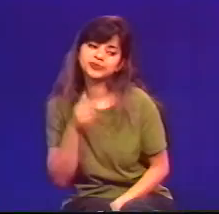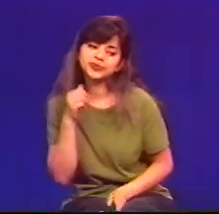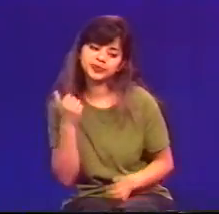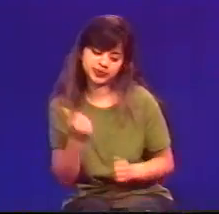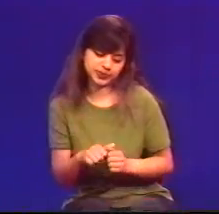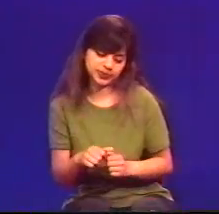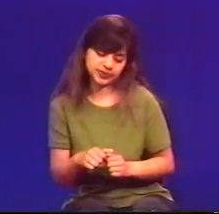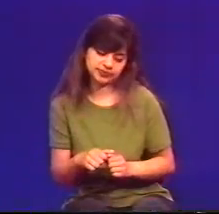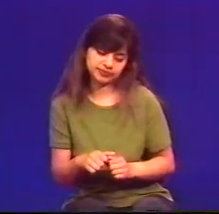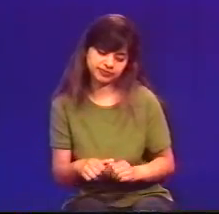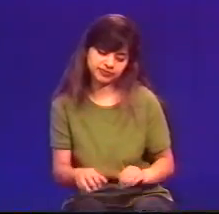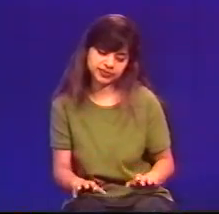Pakistan.